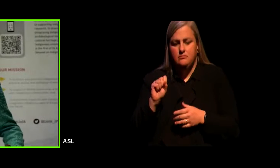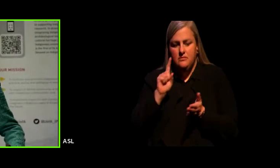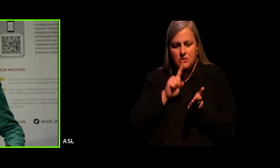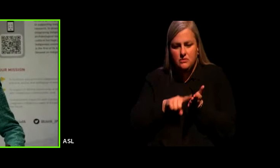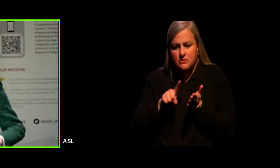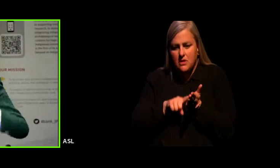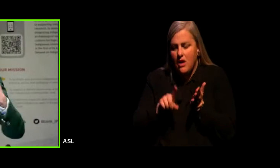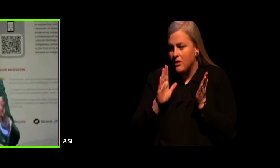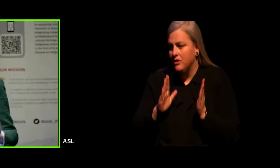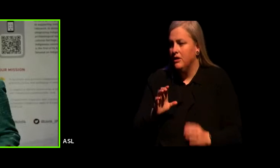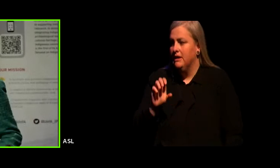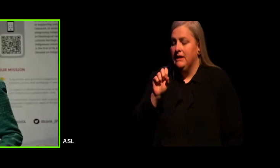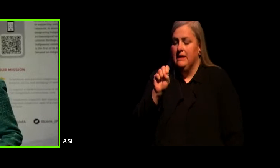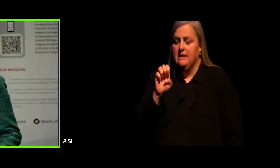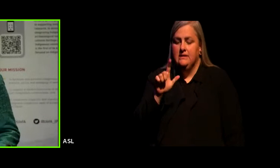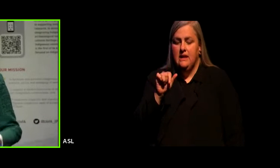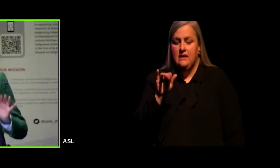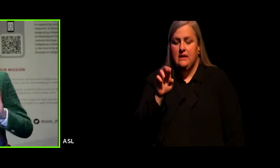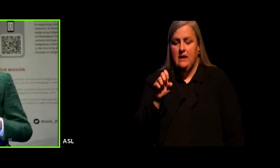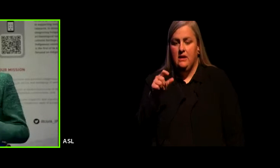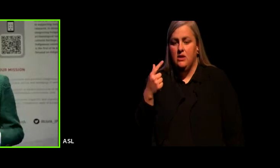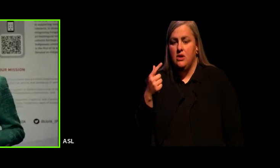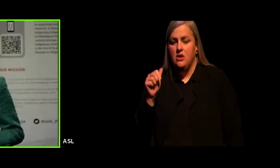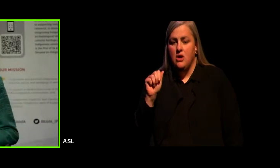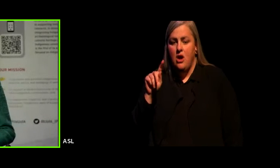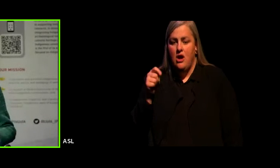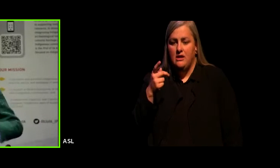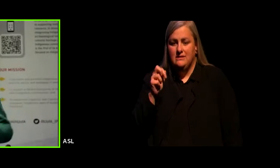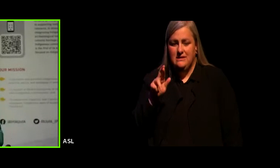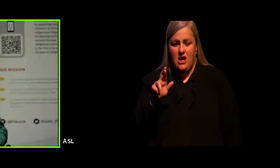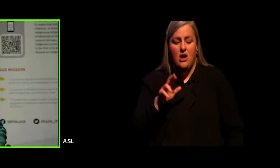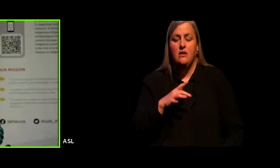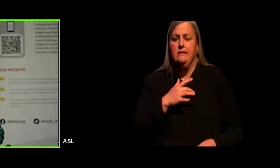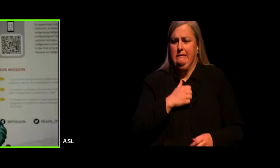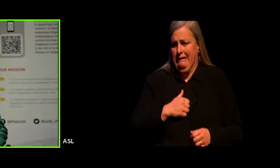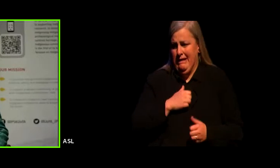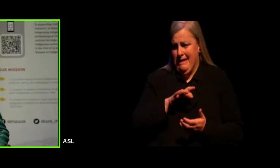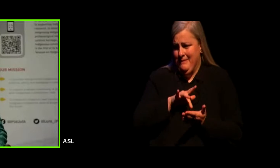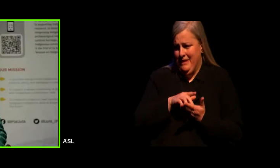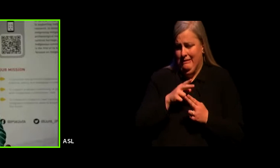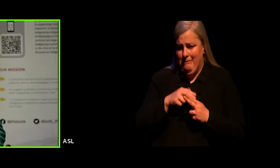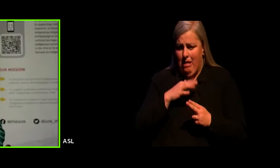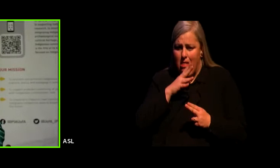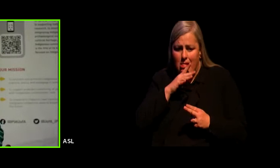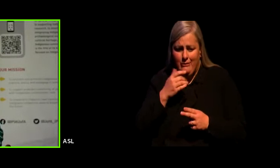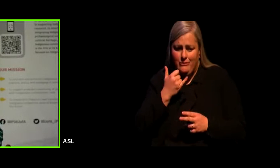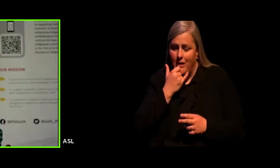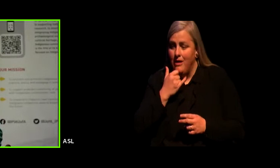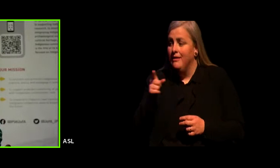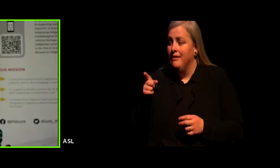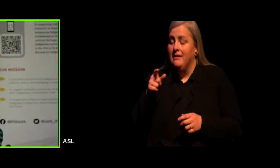Céline Mallet-Gauthier. Sorry about your middle name. I'm sure I butchered it. Céline's an IPIA scholar